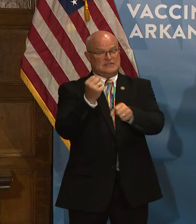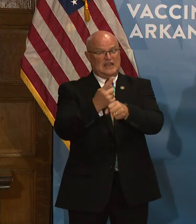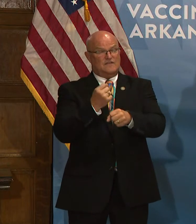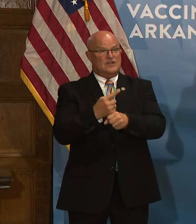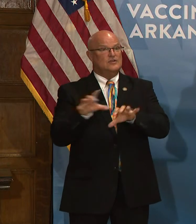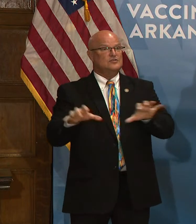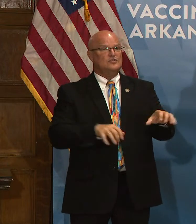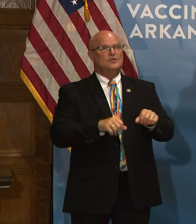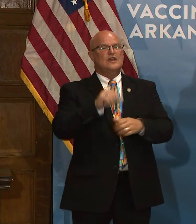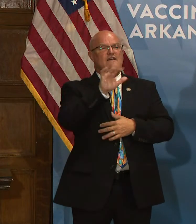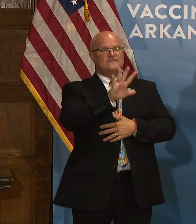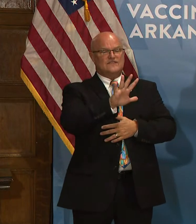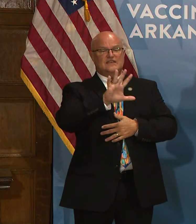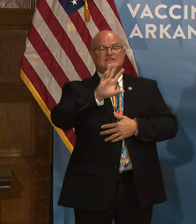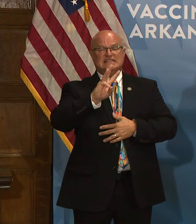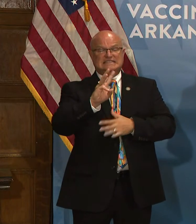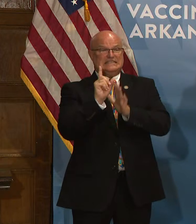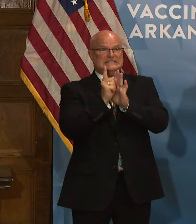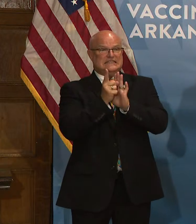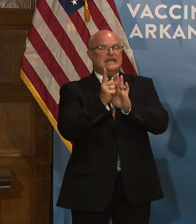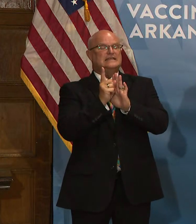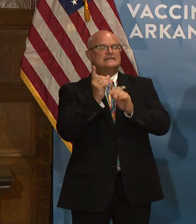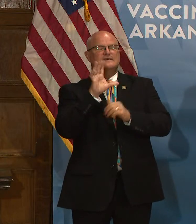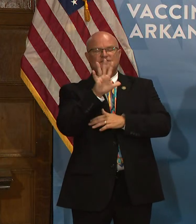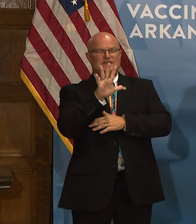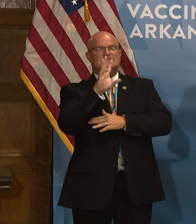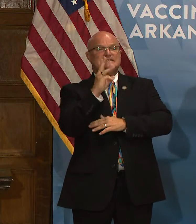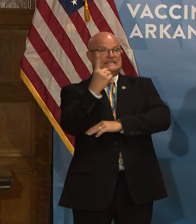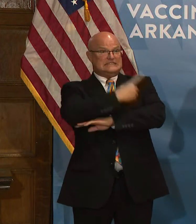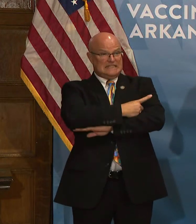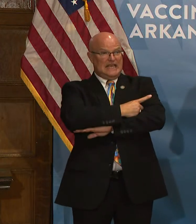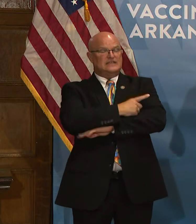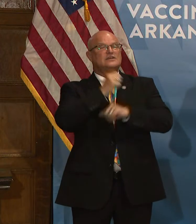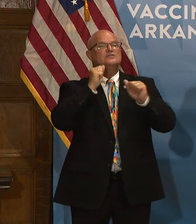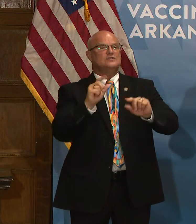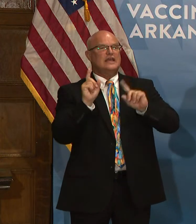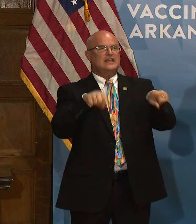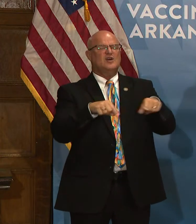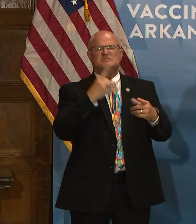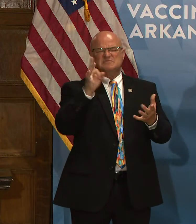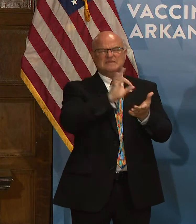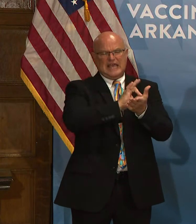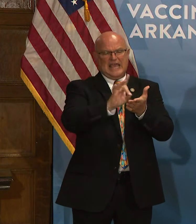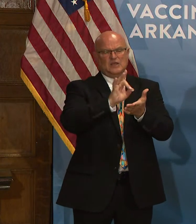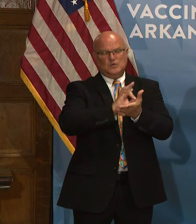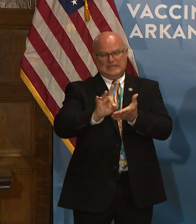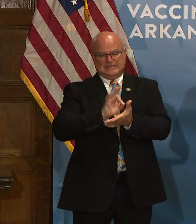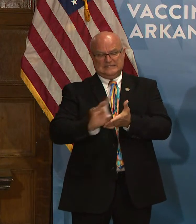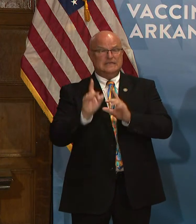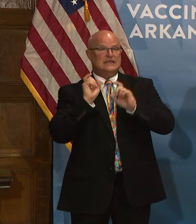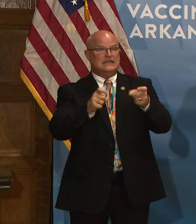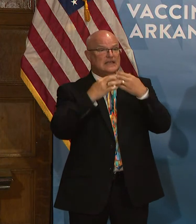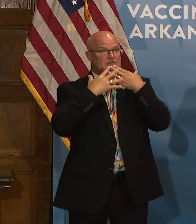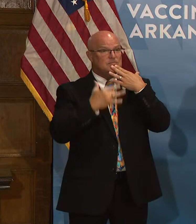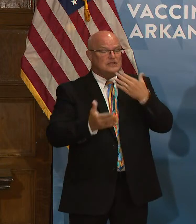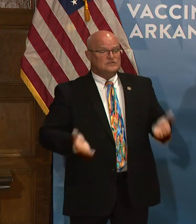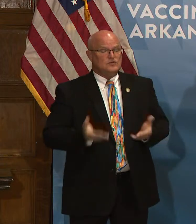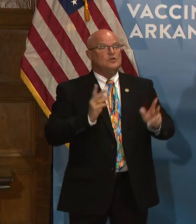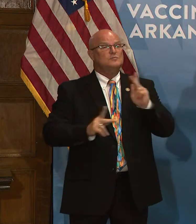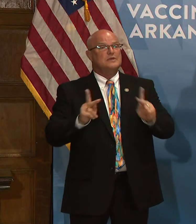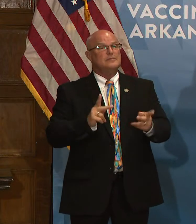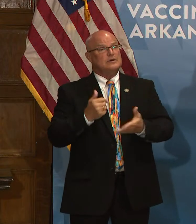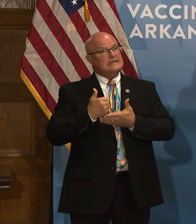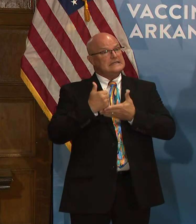that you can do every 56 days. You can go give blood. Every 8 weeks, you're eligible. So I just want to really encourage the people of Arkansas to